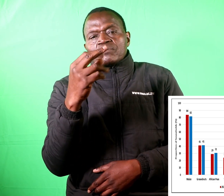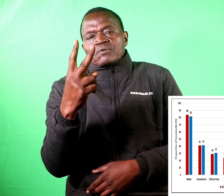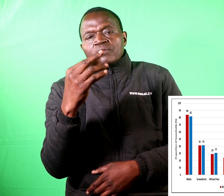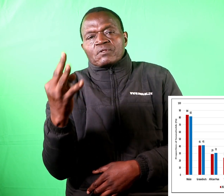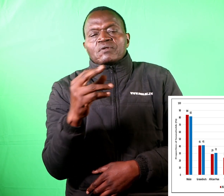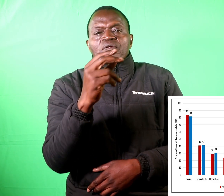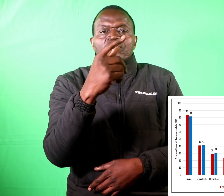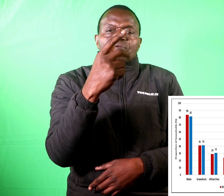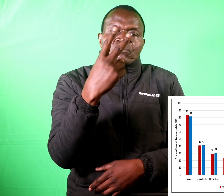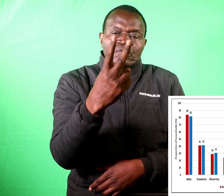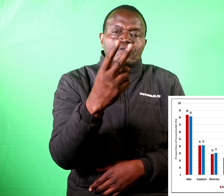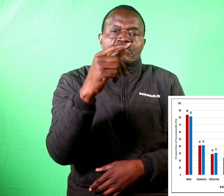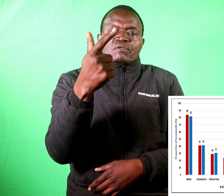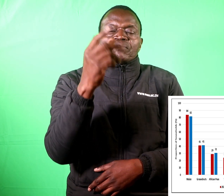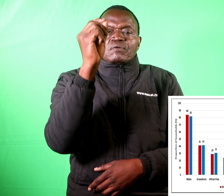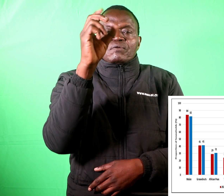27%. Round nuts